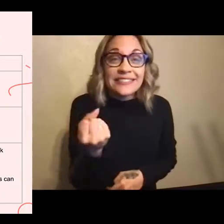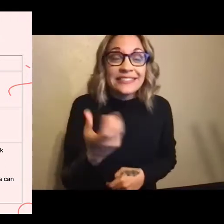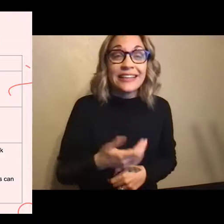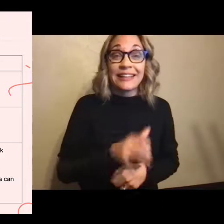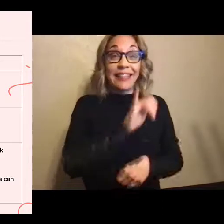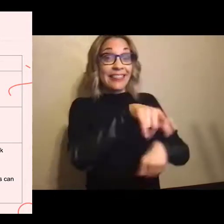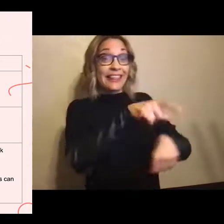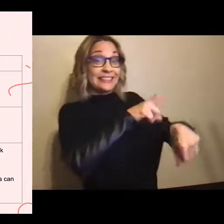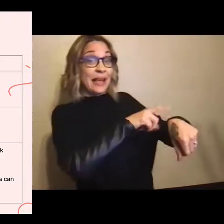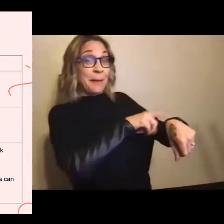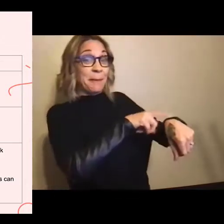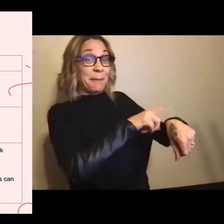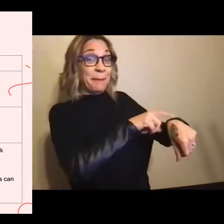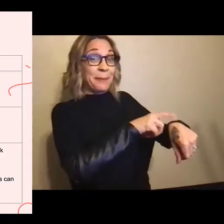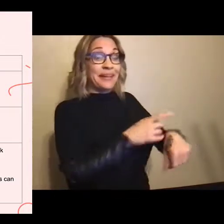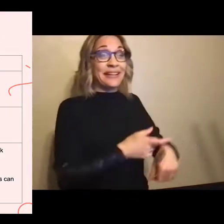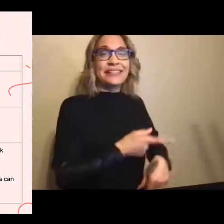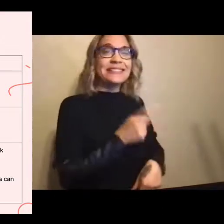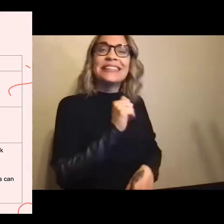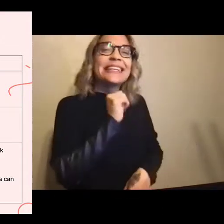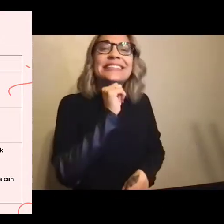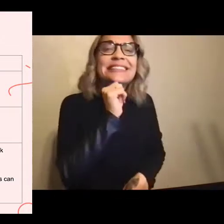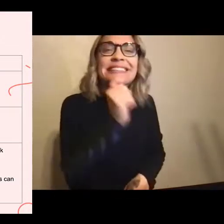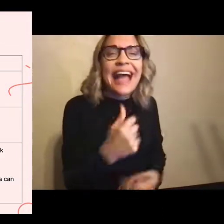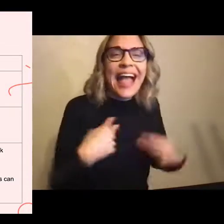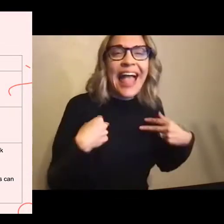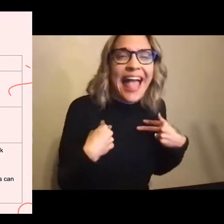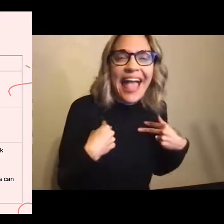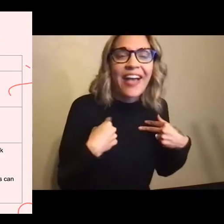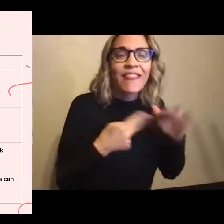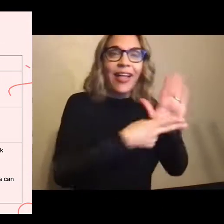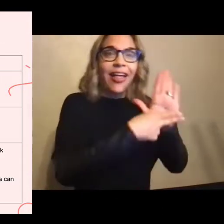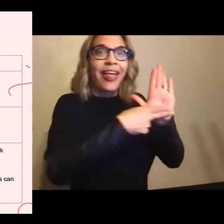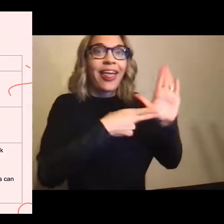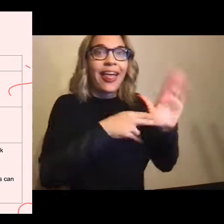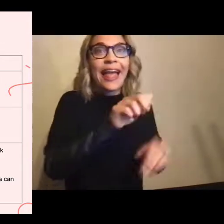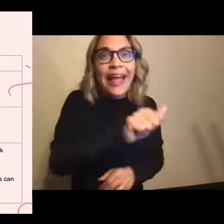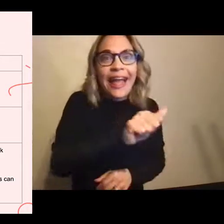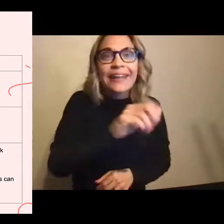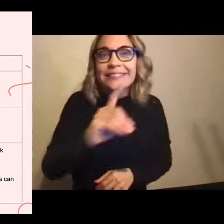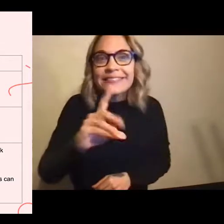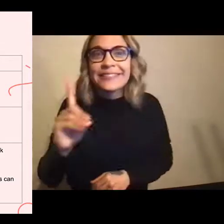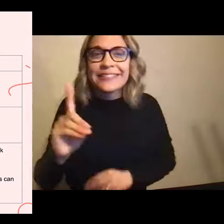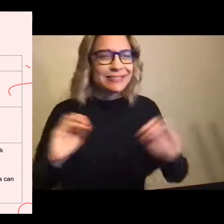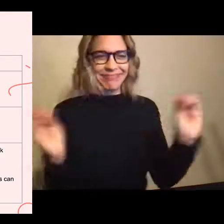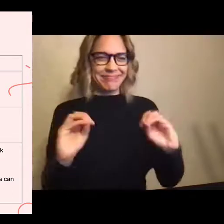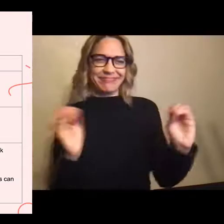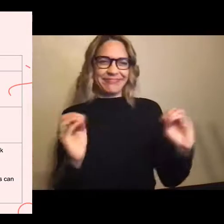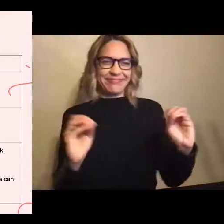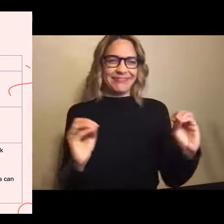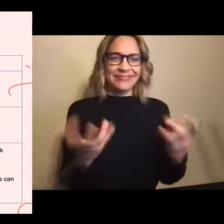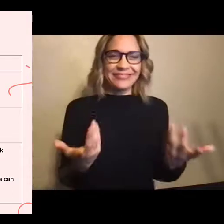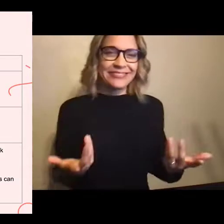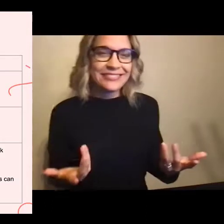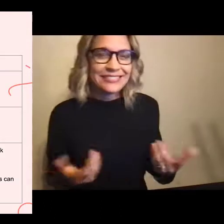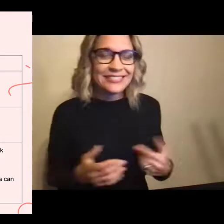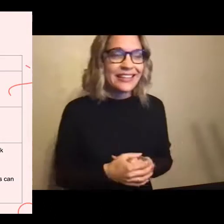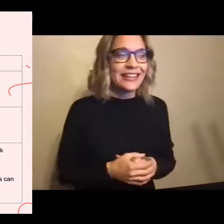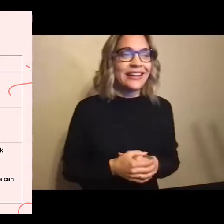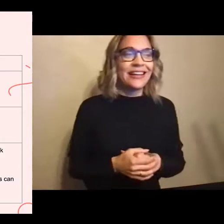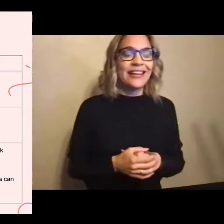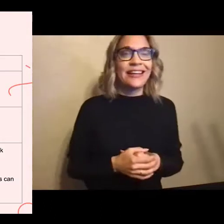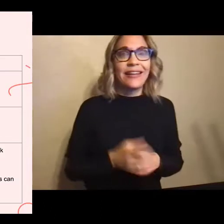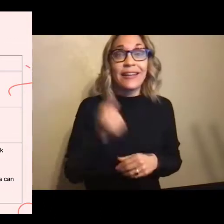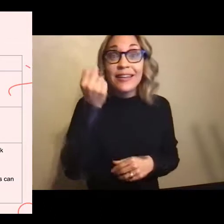Or very organized, excuse me, and I'm from the 80s. And so during that time, there wasn't really a label of